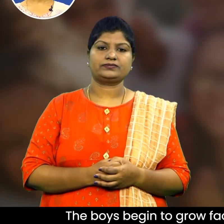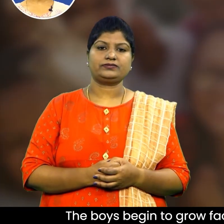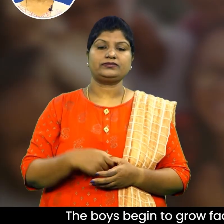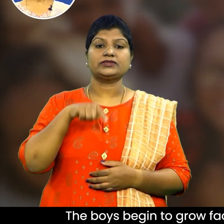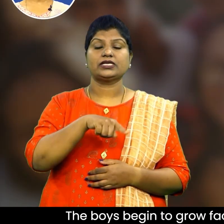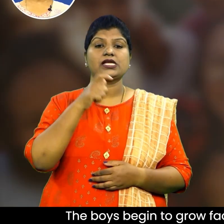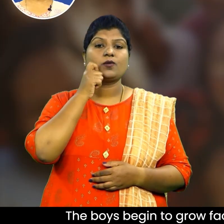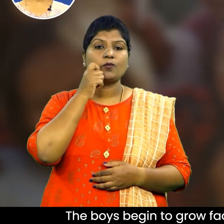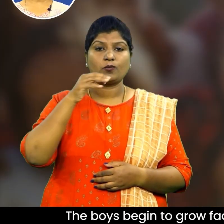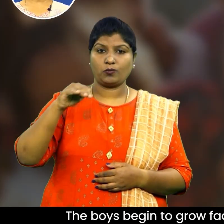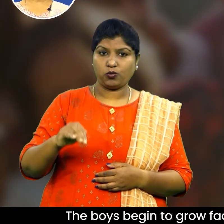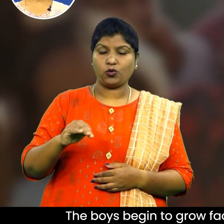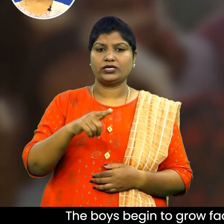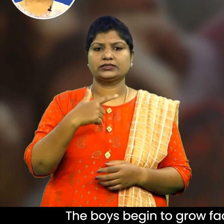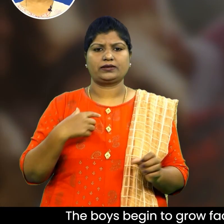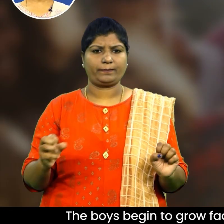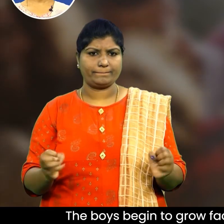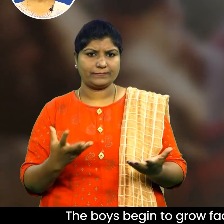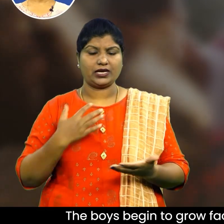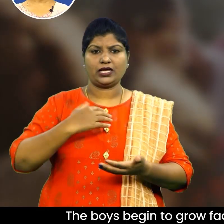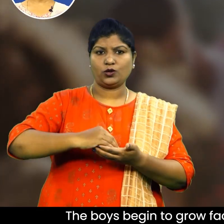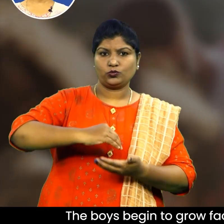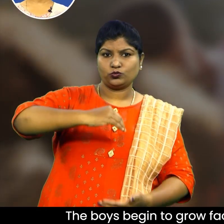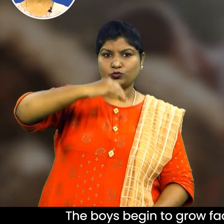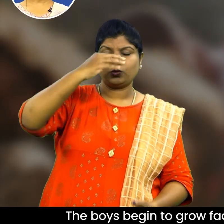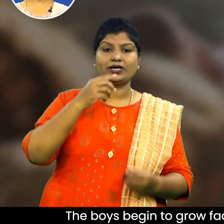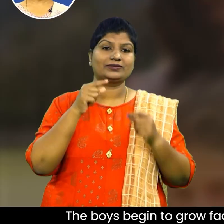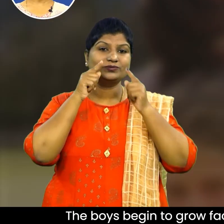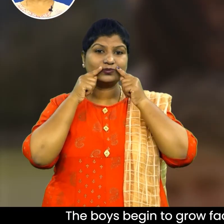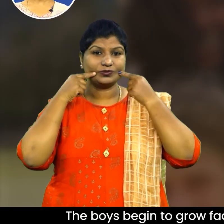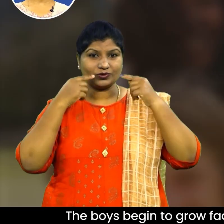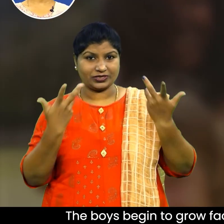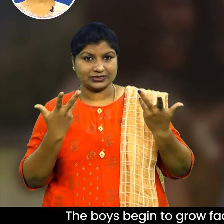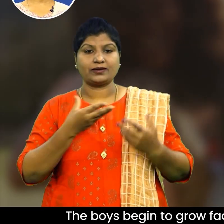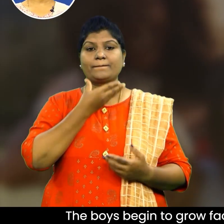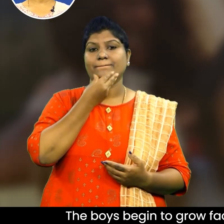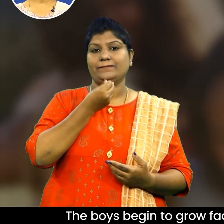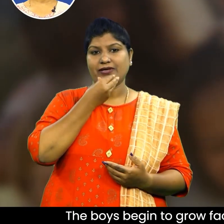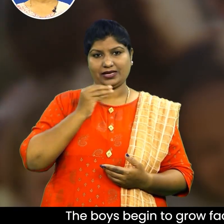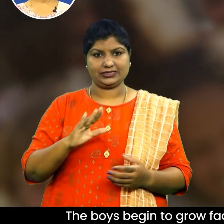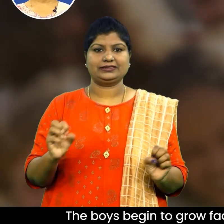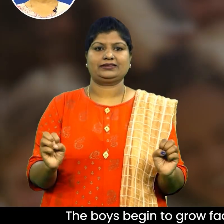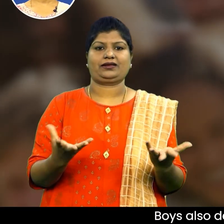The boys begin to grow facial hair, that is moustaches and beards.